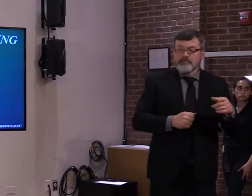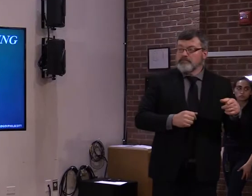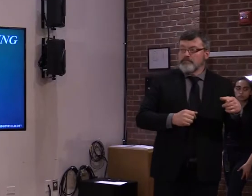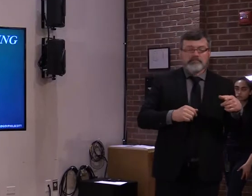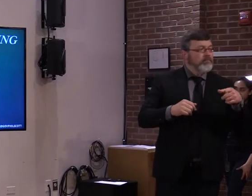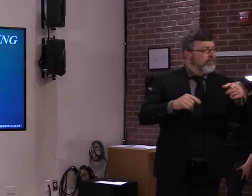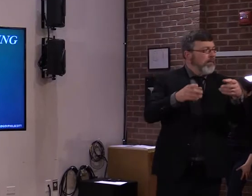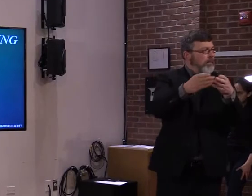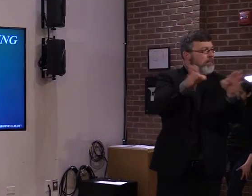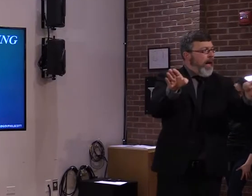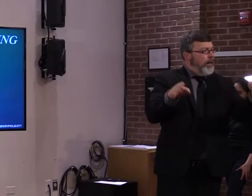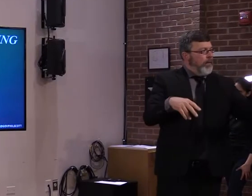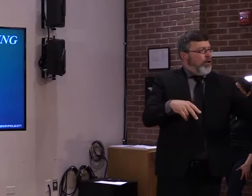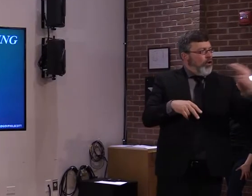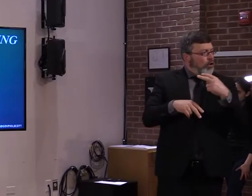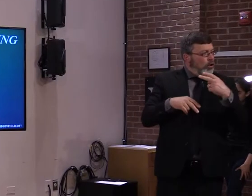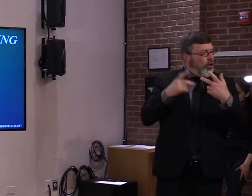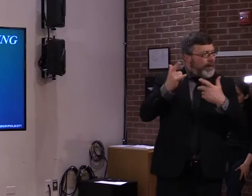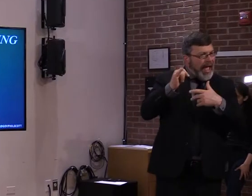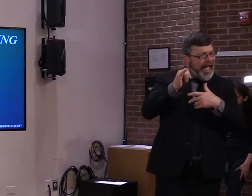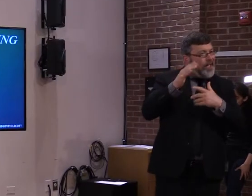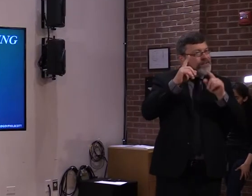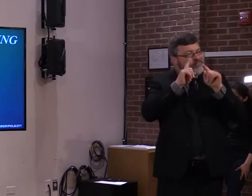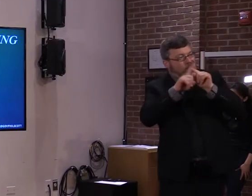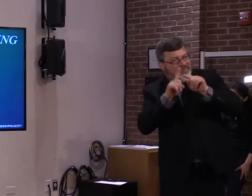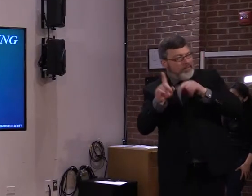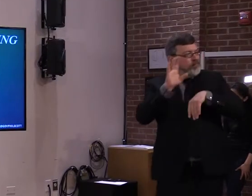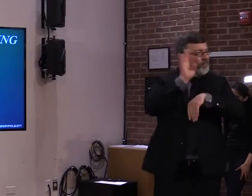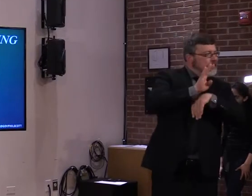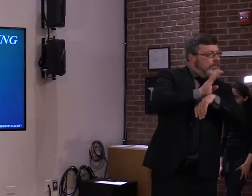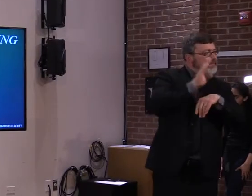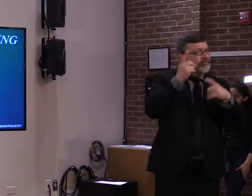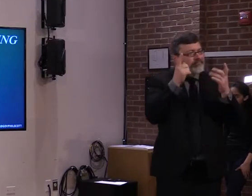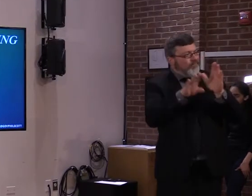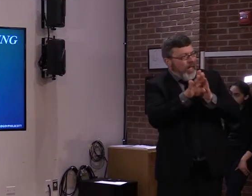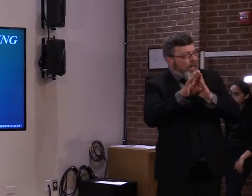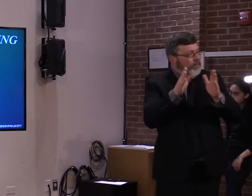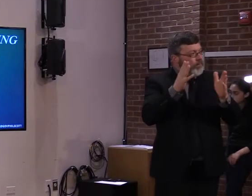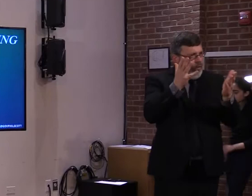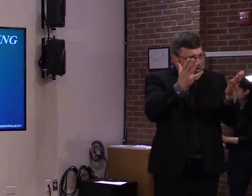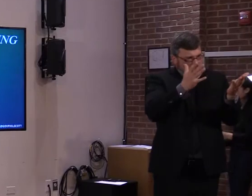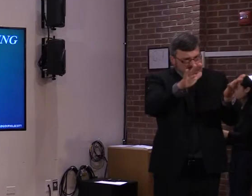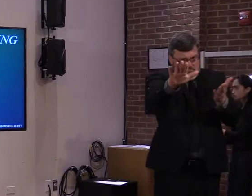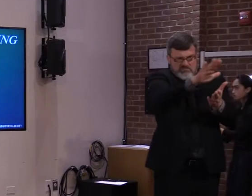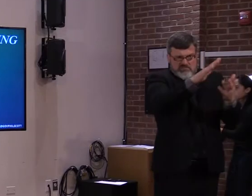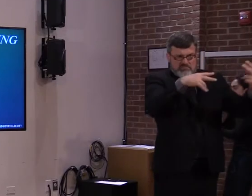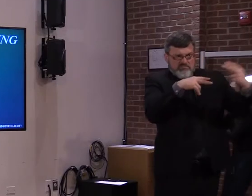the construction industry, the developers themselves? Well, I think